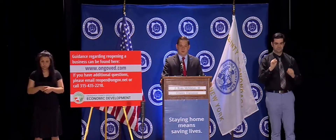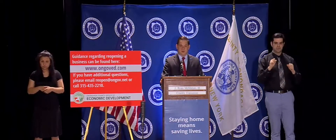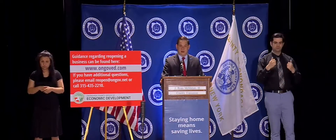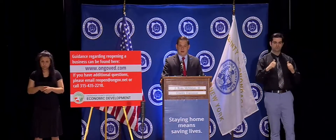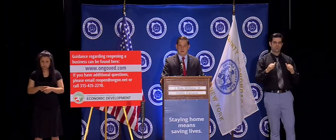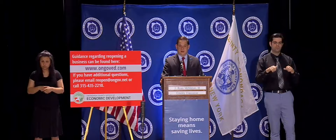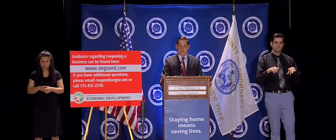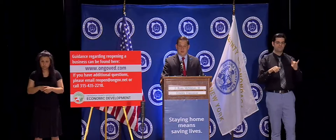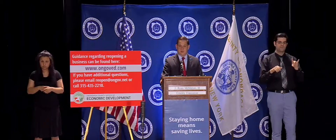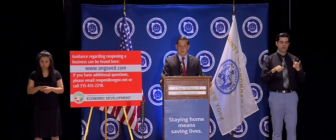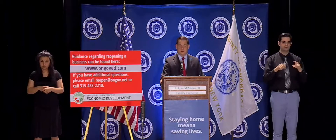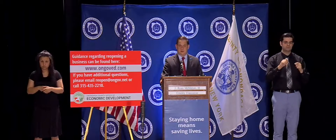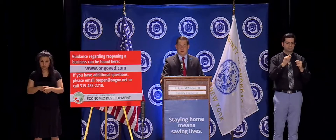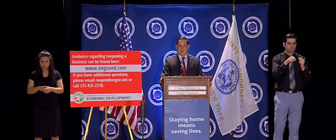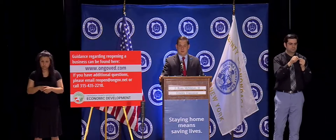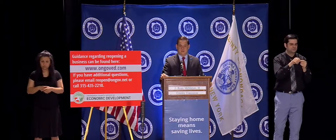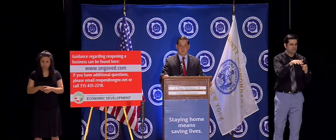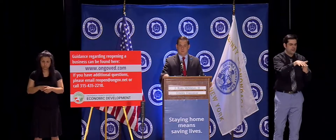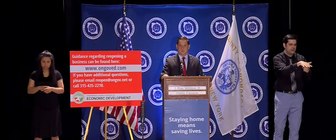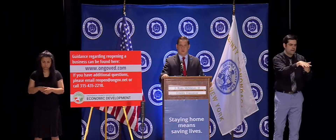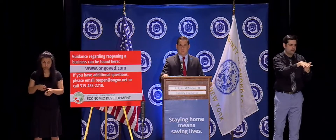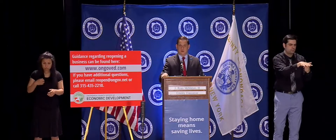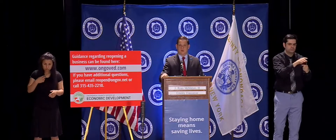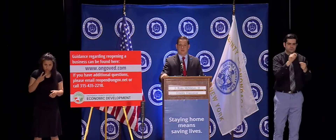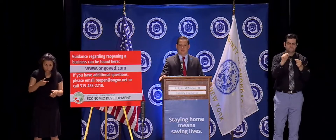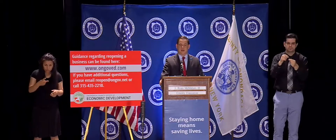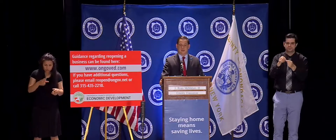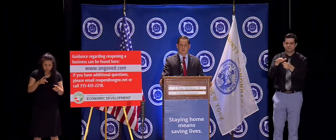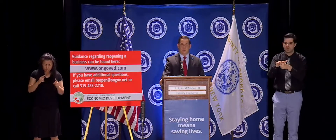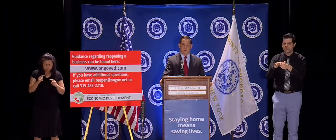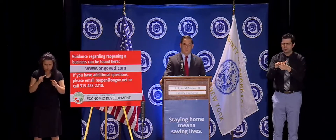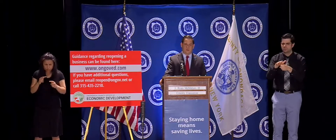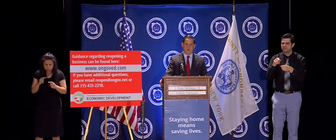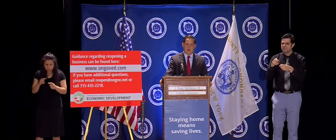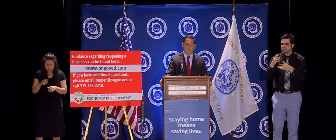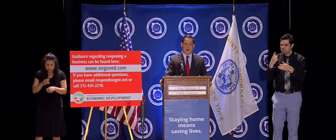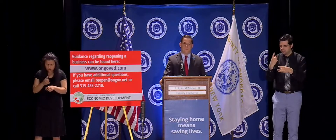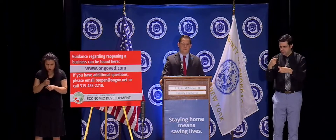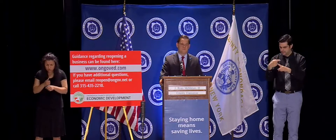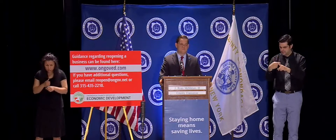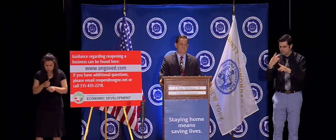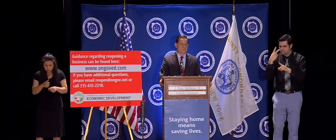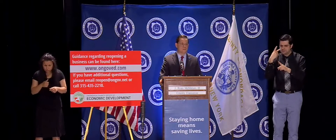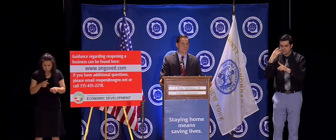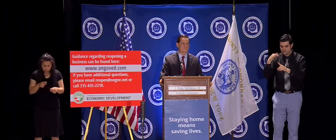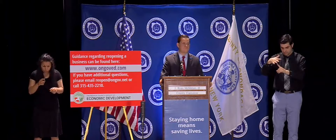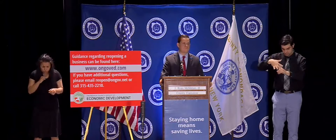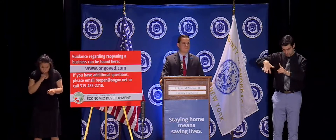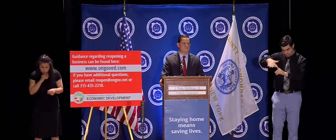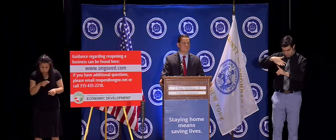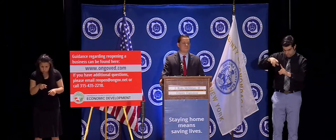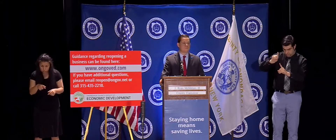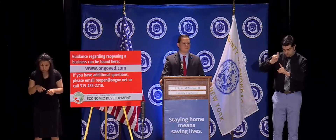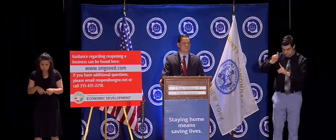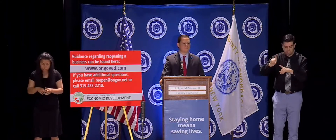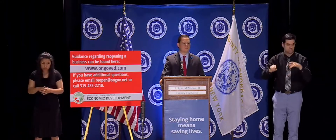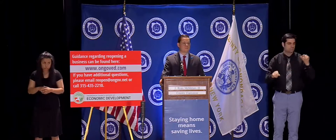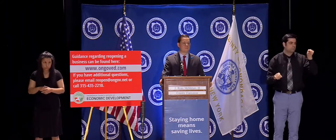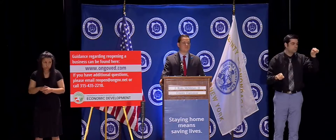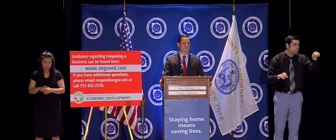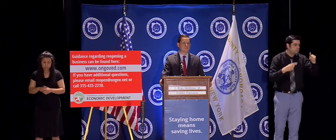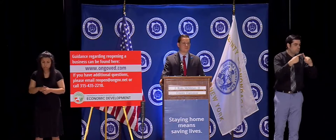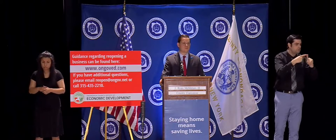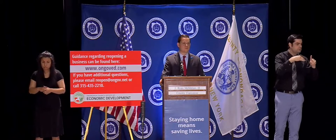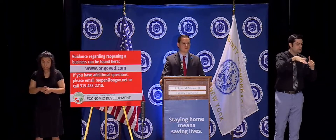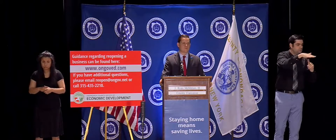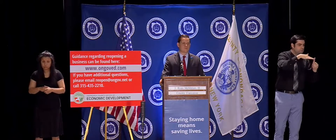micro-targeting within that analytics that we can maybe look for a different trend at some point. We just don't have it yet. Is it fair to compare the infection rate